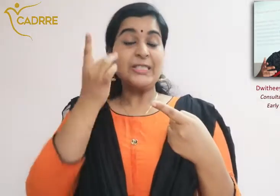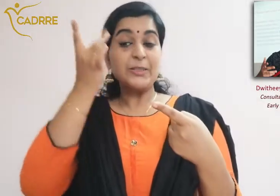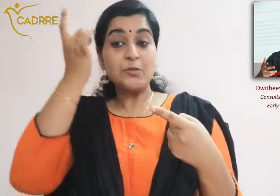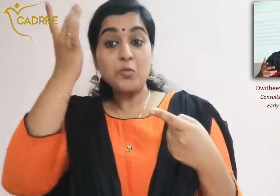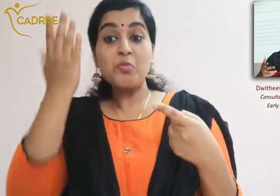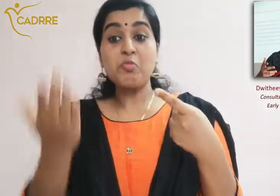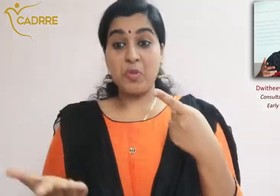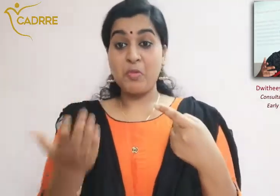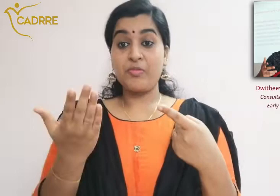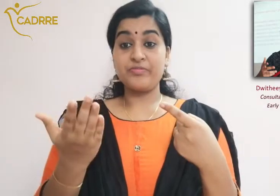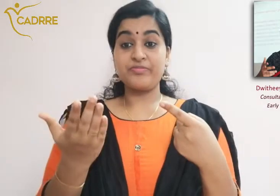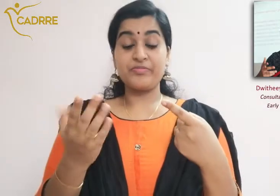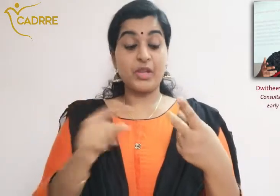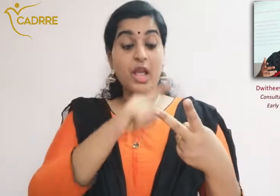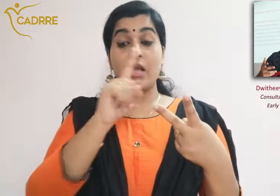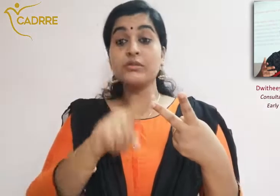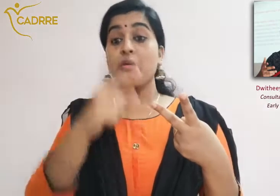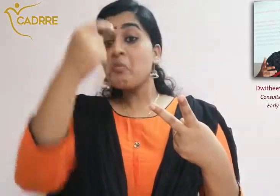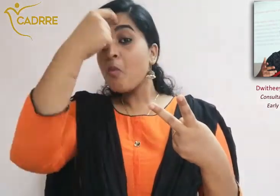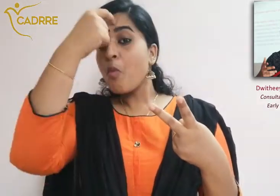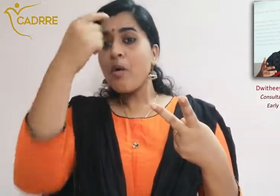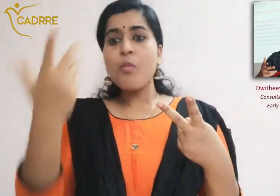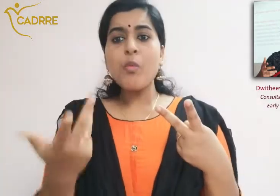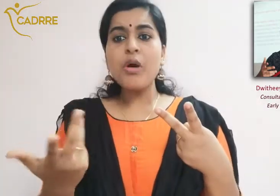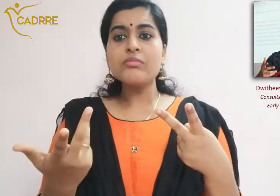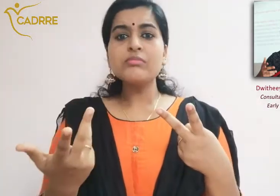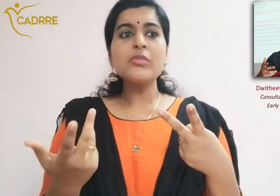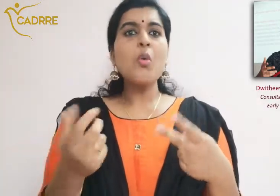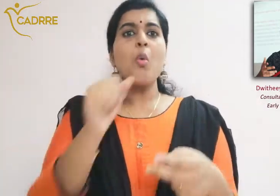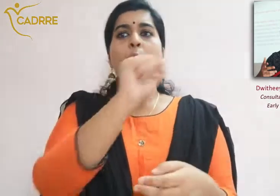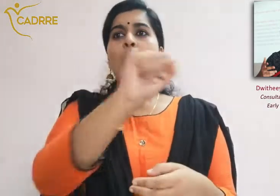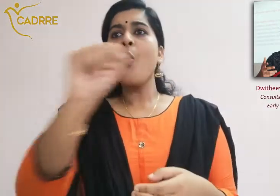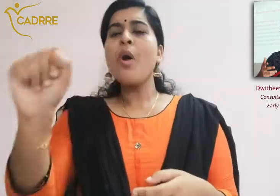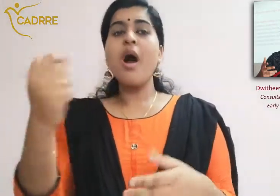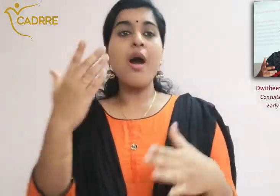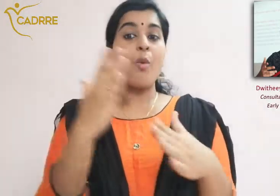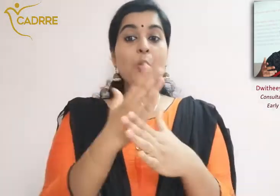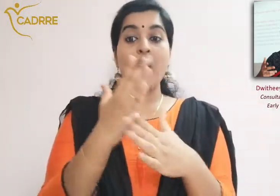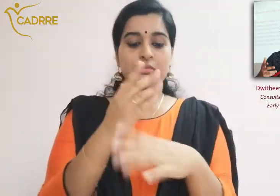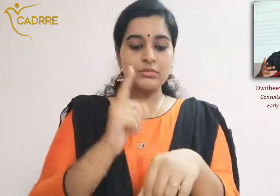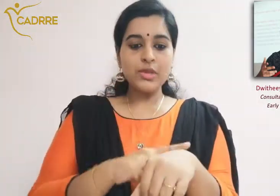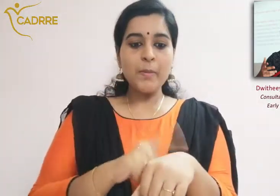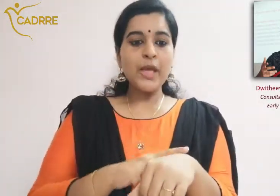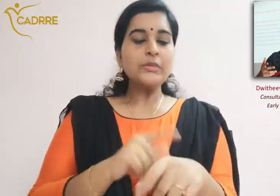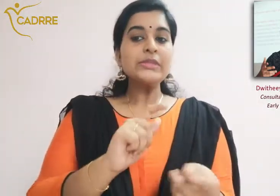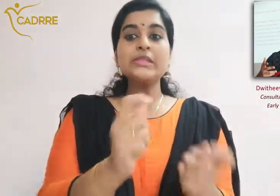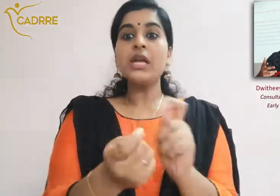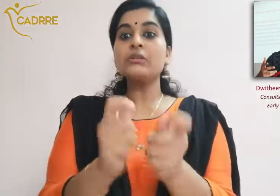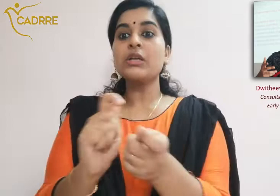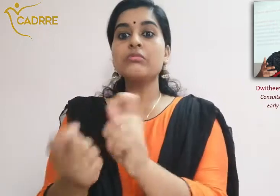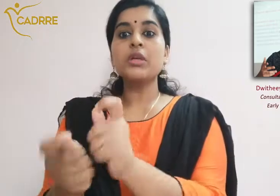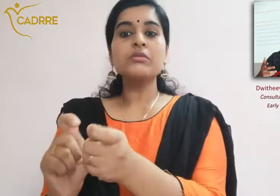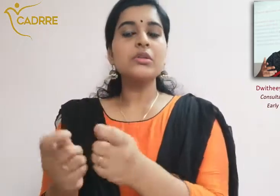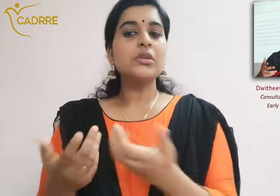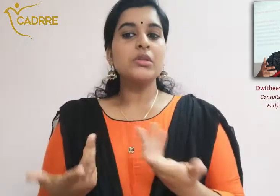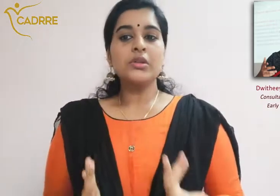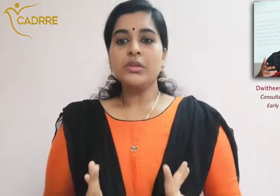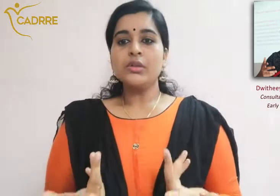bit disturbing. Another issue in the same line is the change in work timings